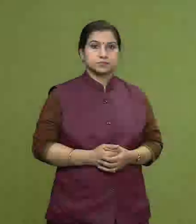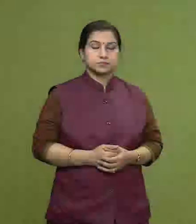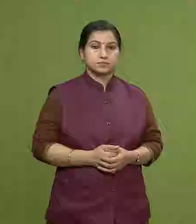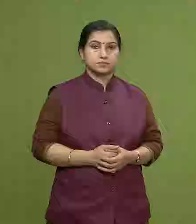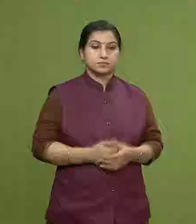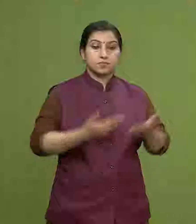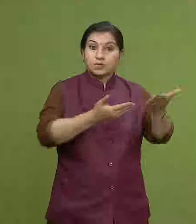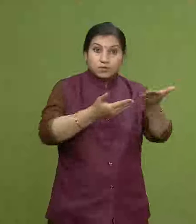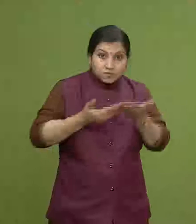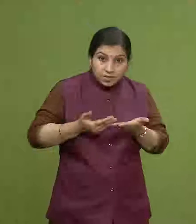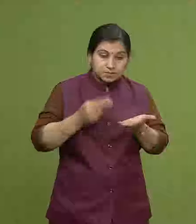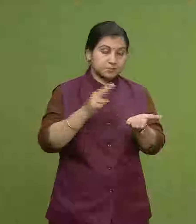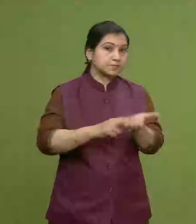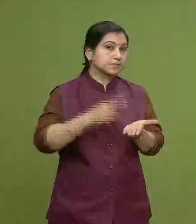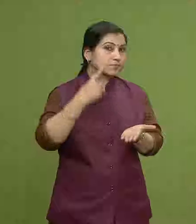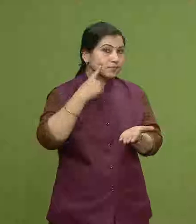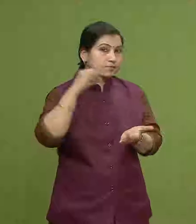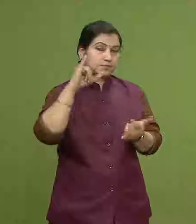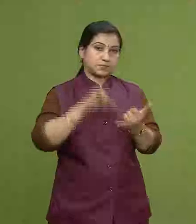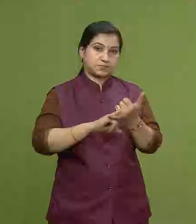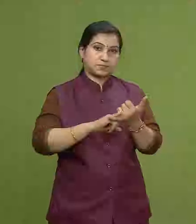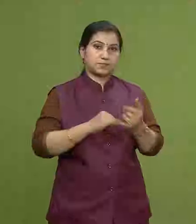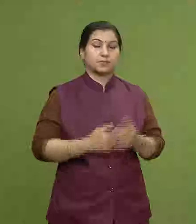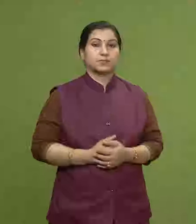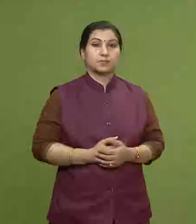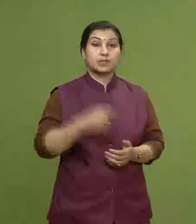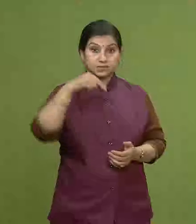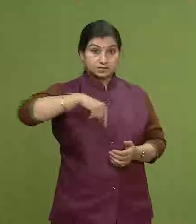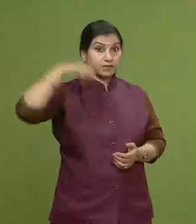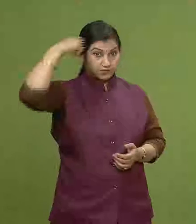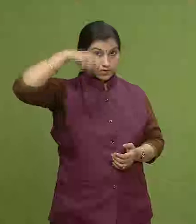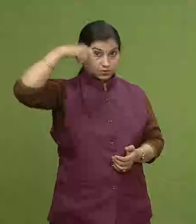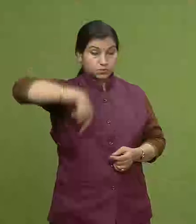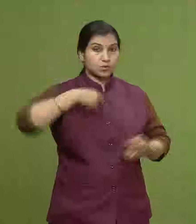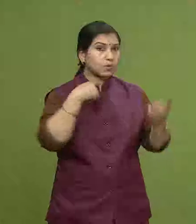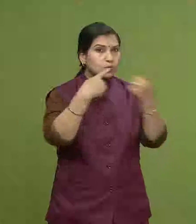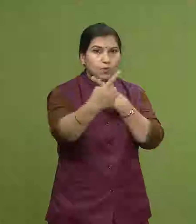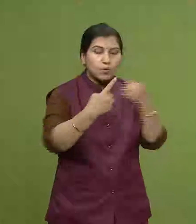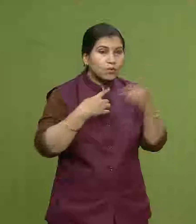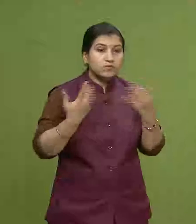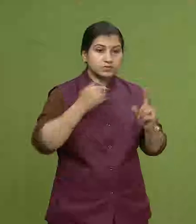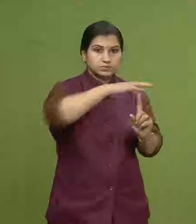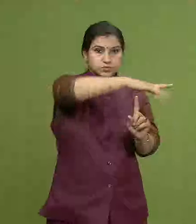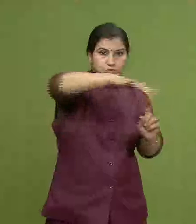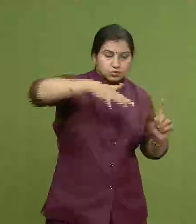Welcome to the NIOS. In this video, we will talk about social and cognitive